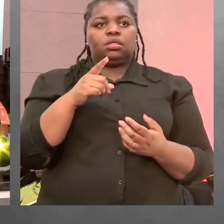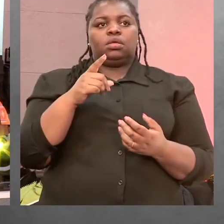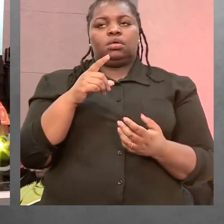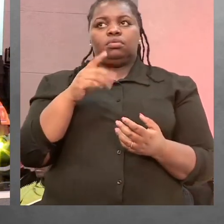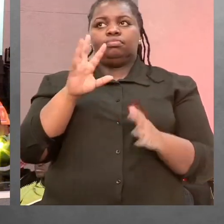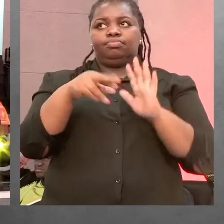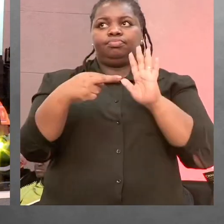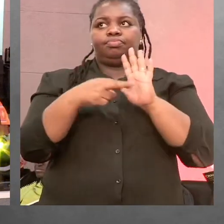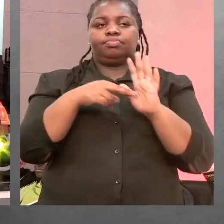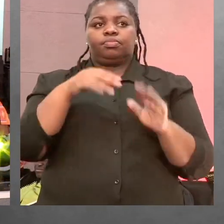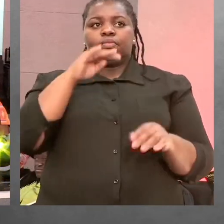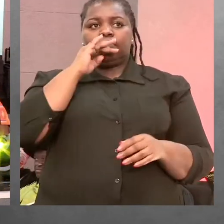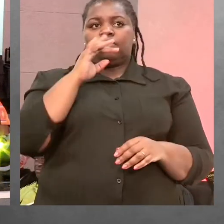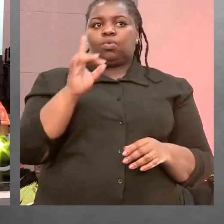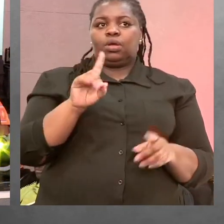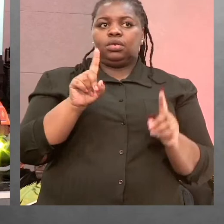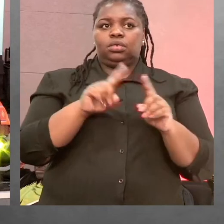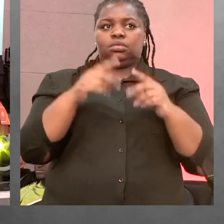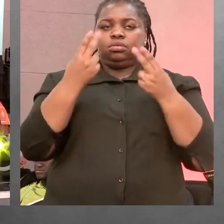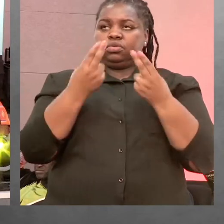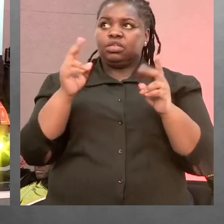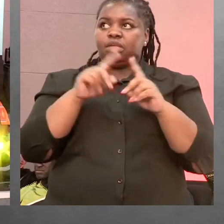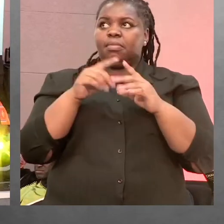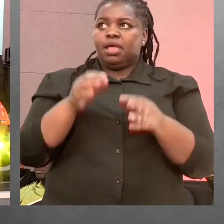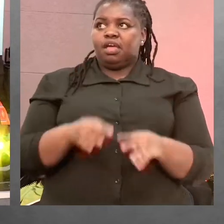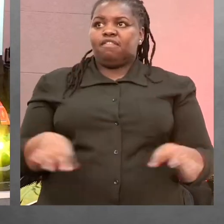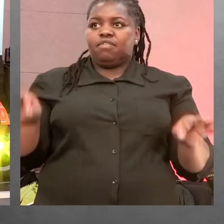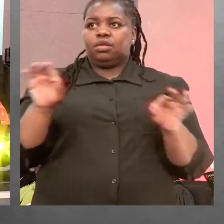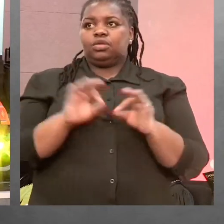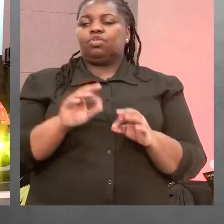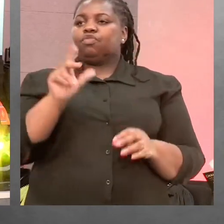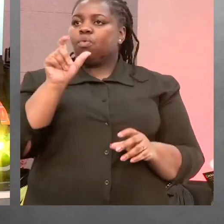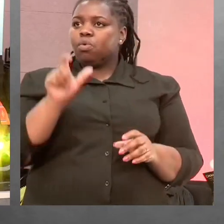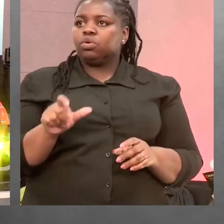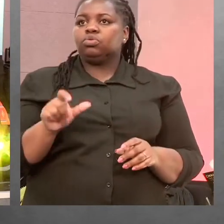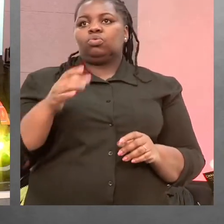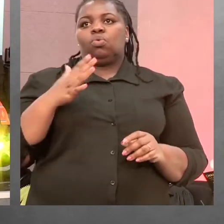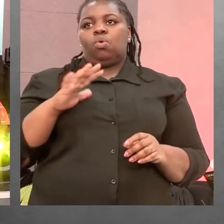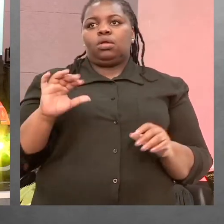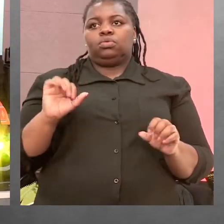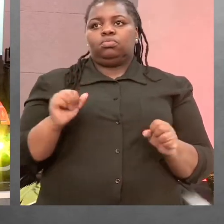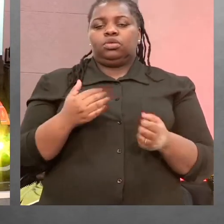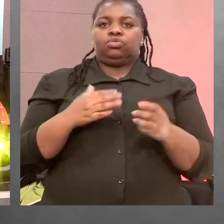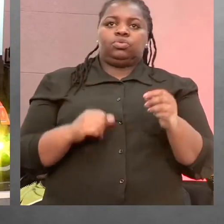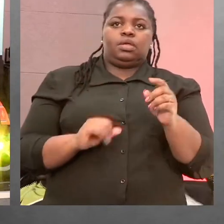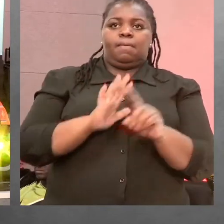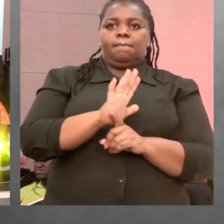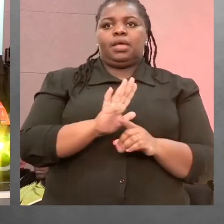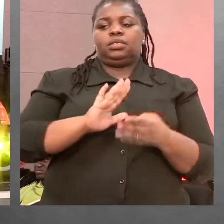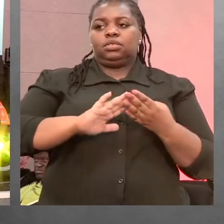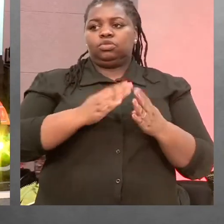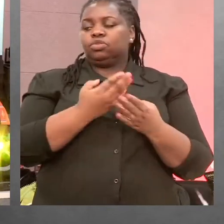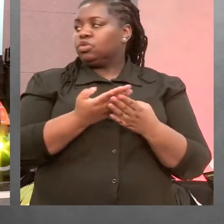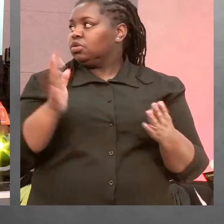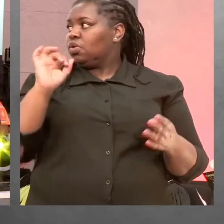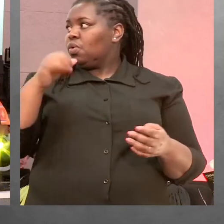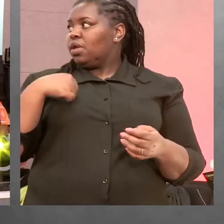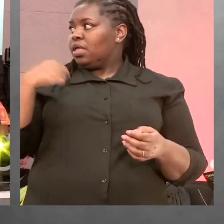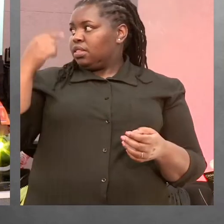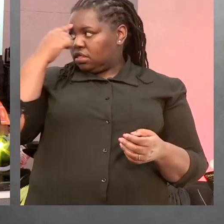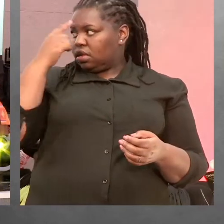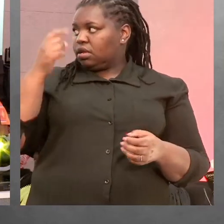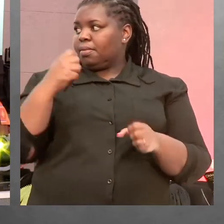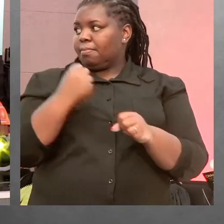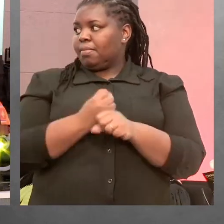as an African university with values of Ubuntu, an institution that wants to make an impact in society, and we think that making